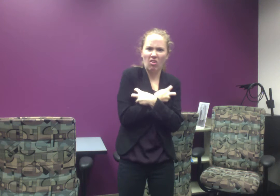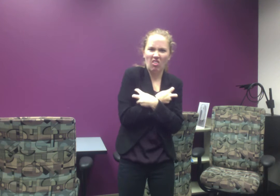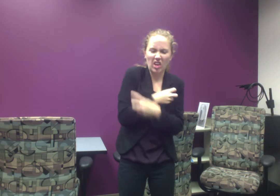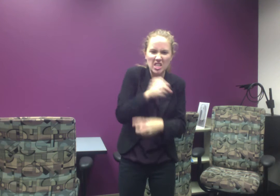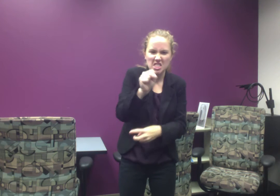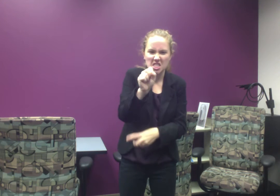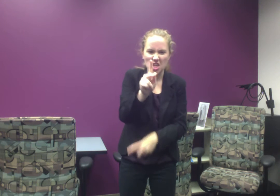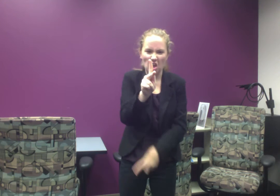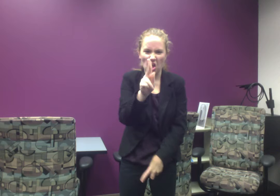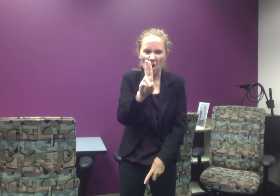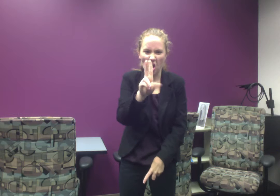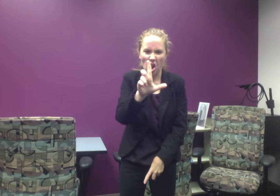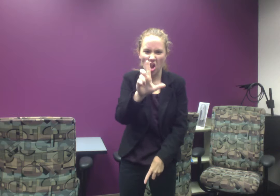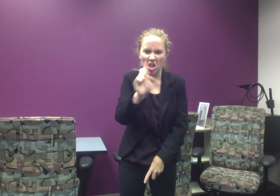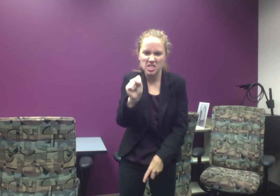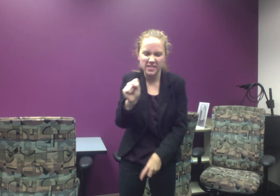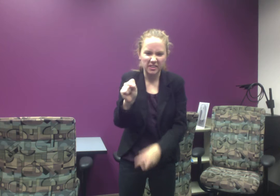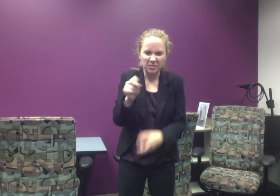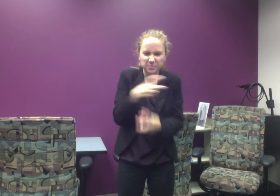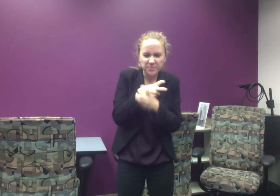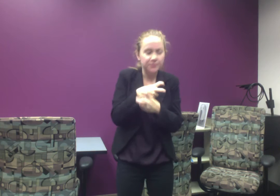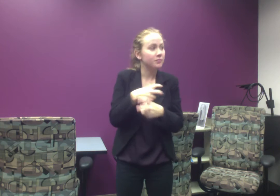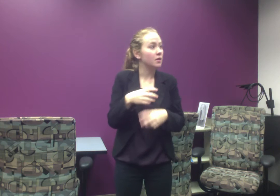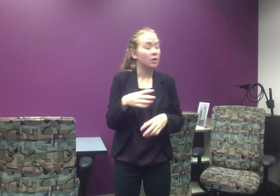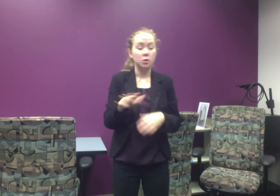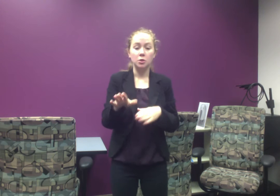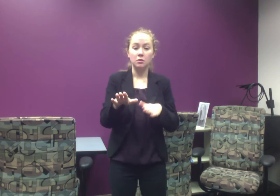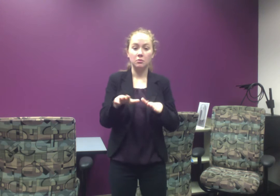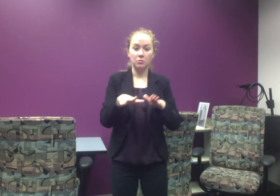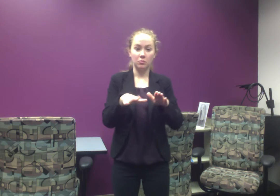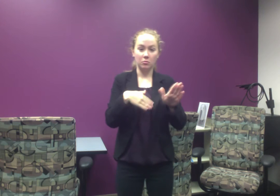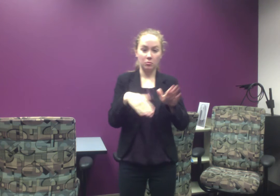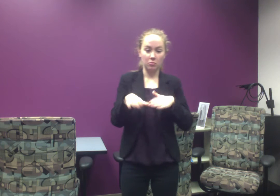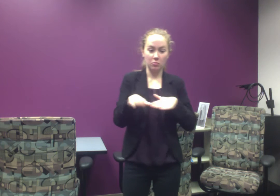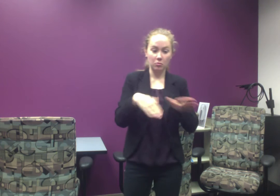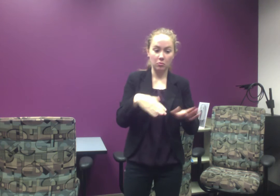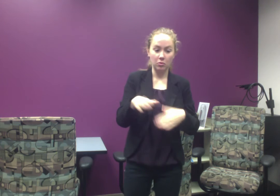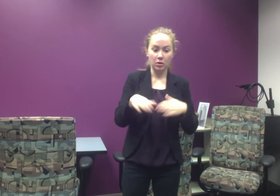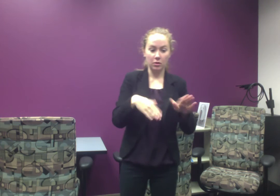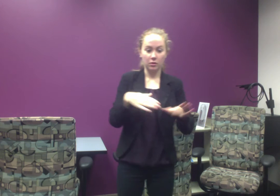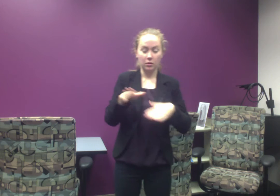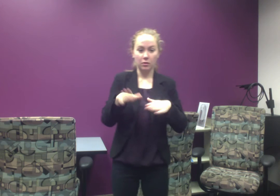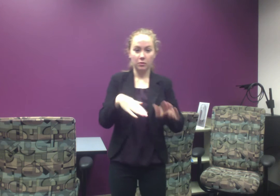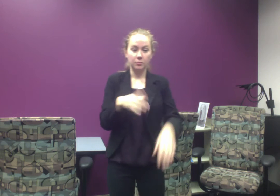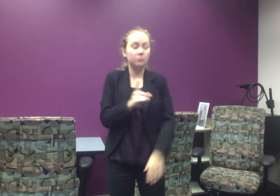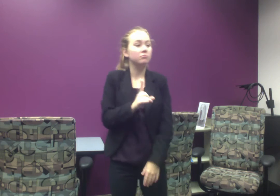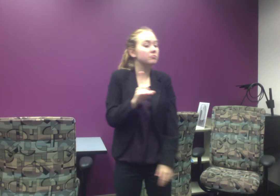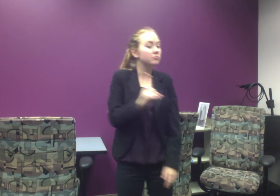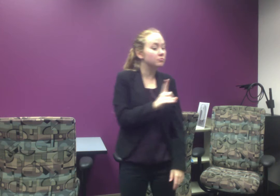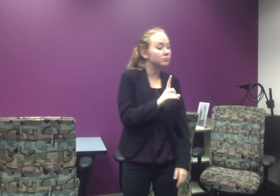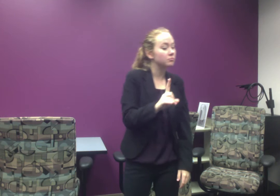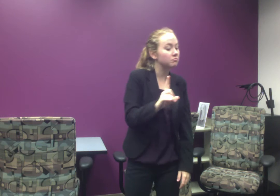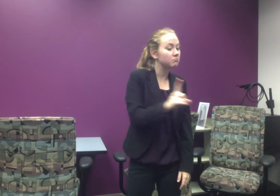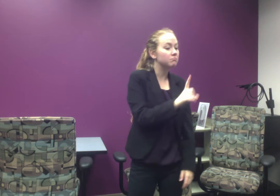desert walk, and she would walk around and pick up things on her walk, maybe rocks or sometimes skulls and bones that were left just